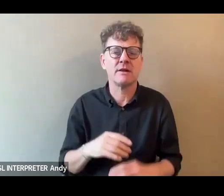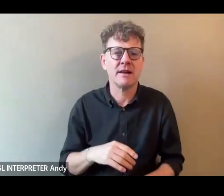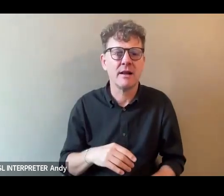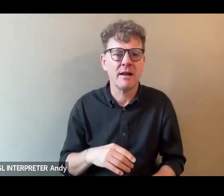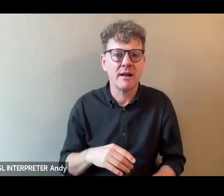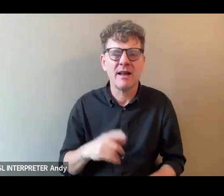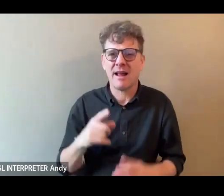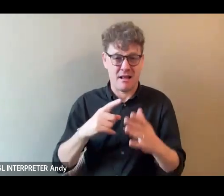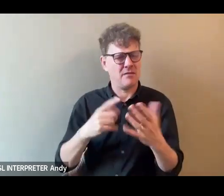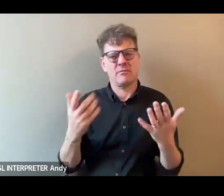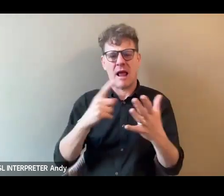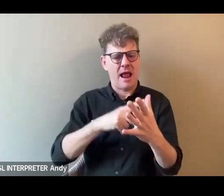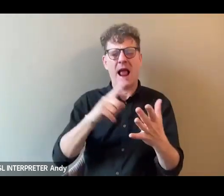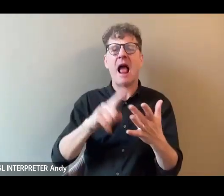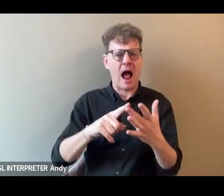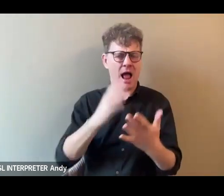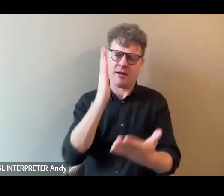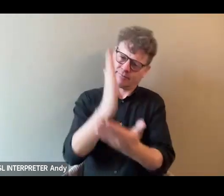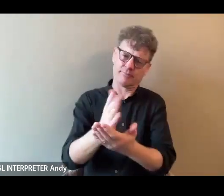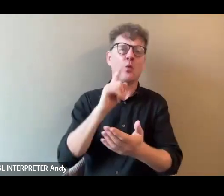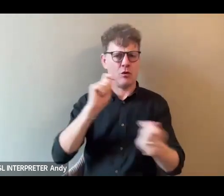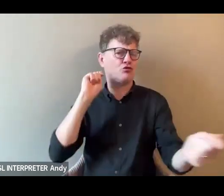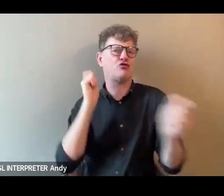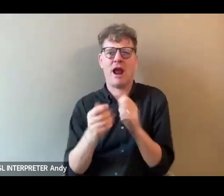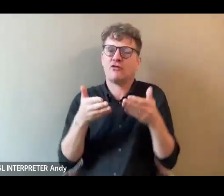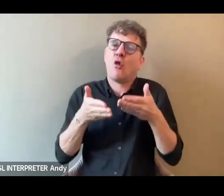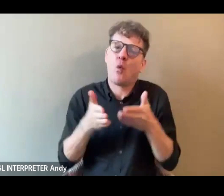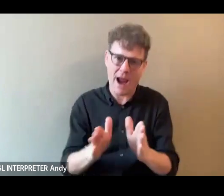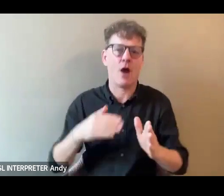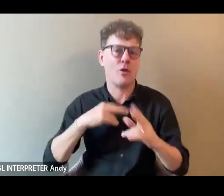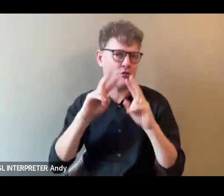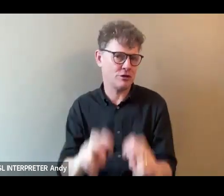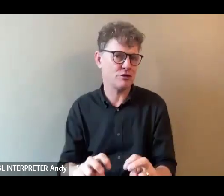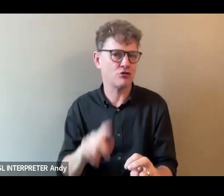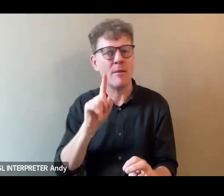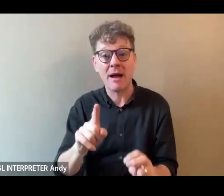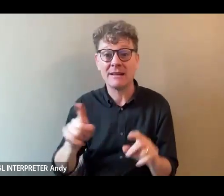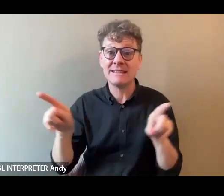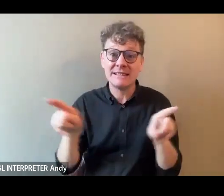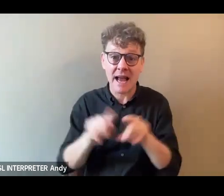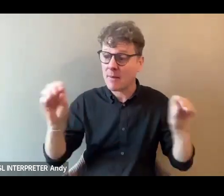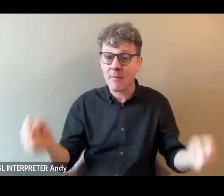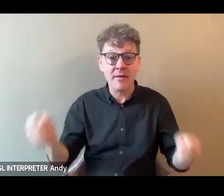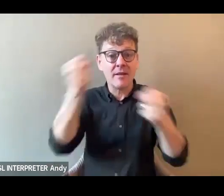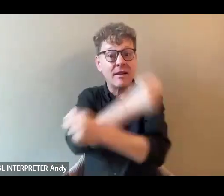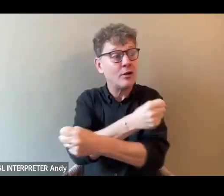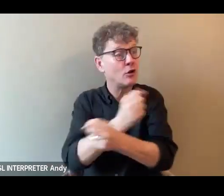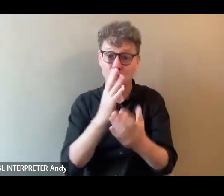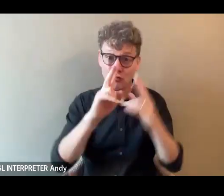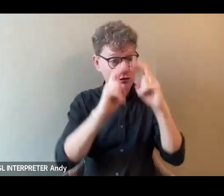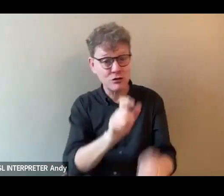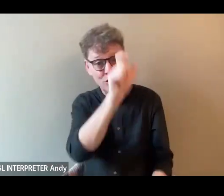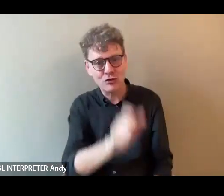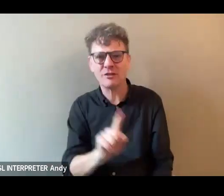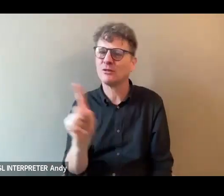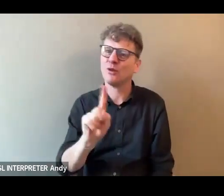Undoubtedly, artificial intelligence is going to change the way in which we do research, but I don't think it is the same thing as a researcher. And